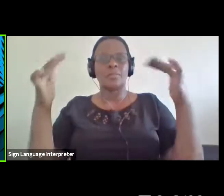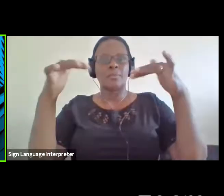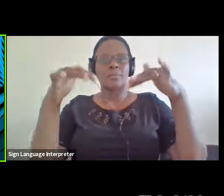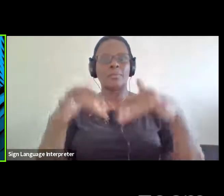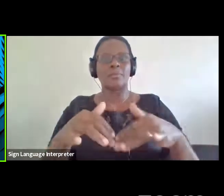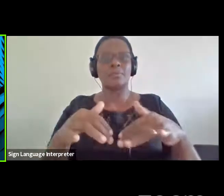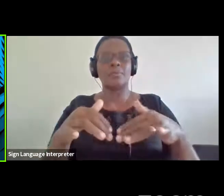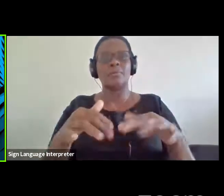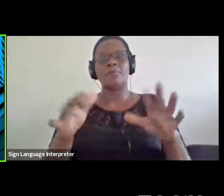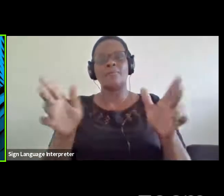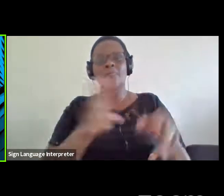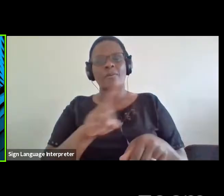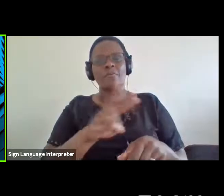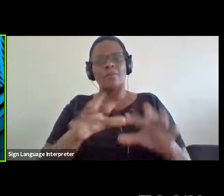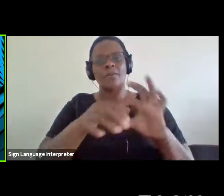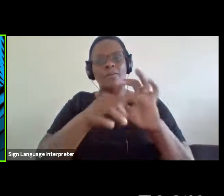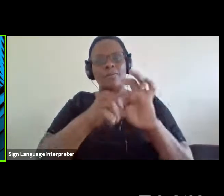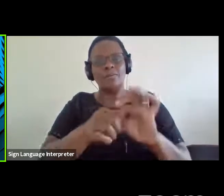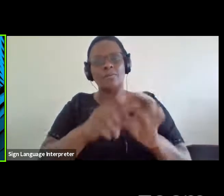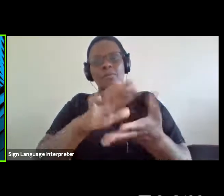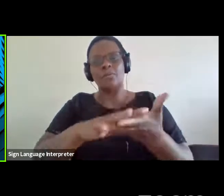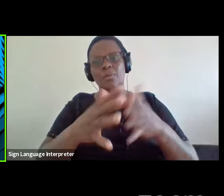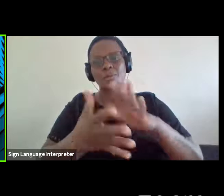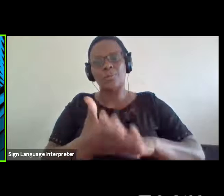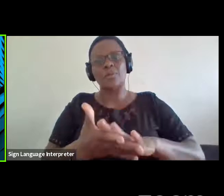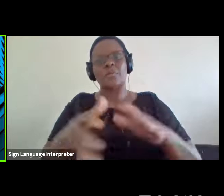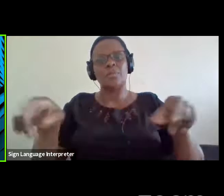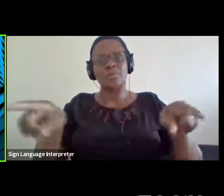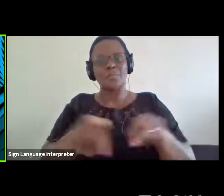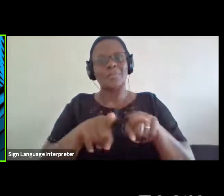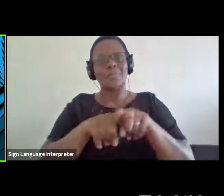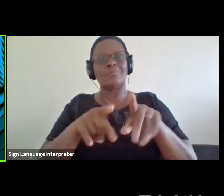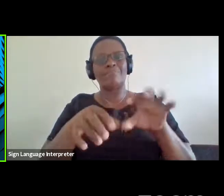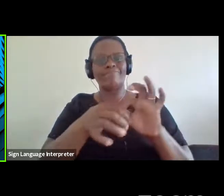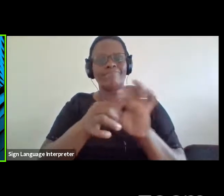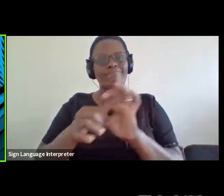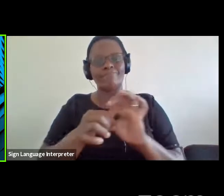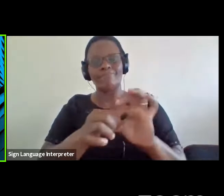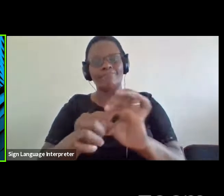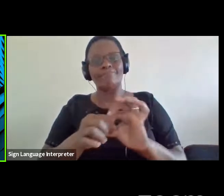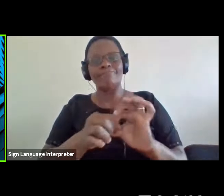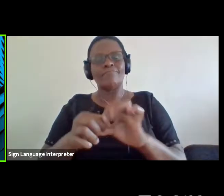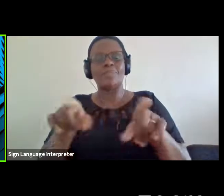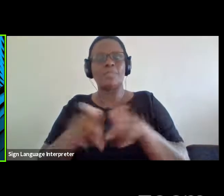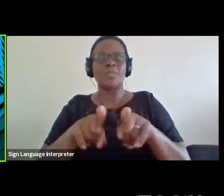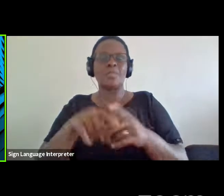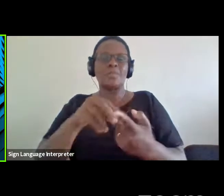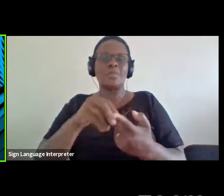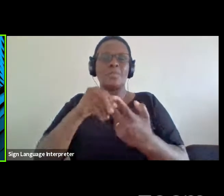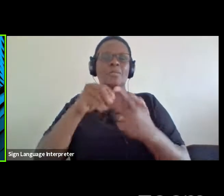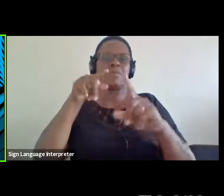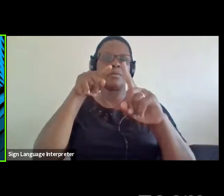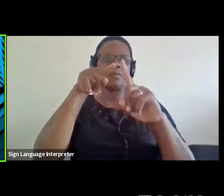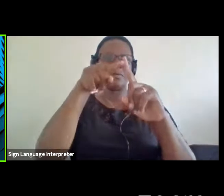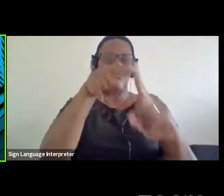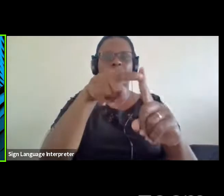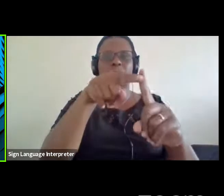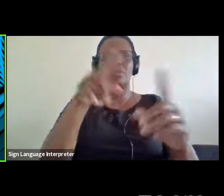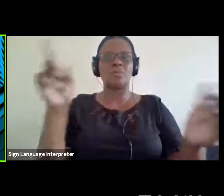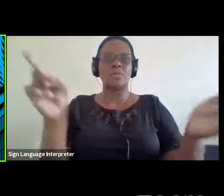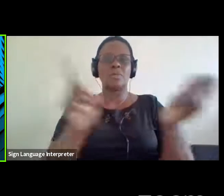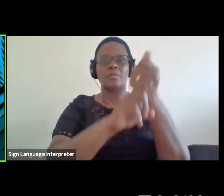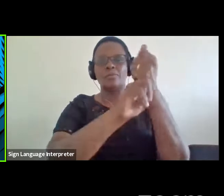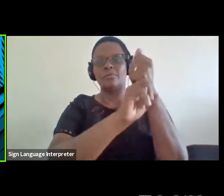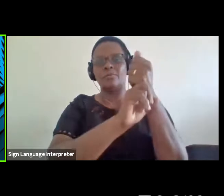unity, collaboration, and engagement, and align with specific goals to, I guess, achieve that peace